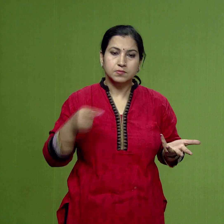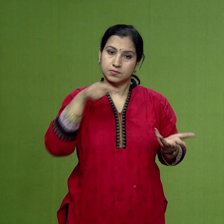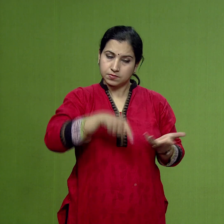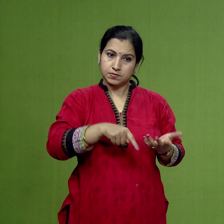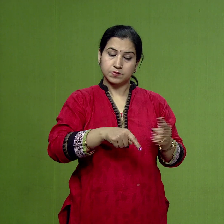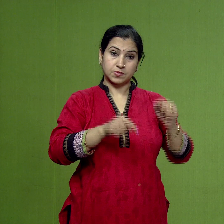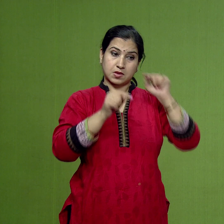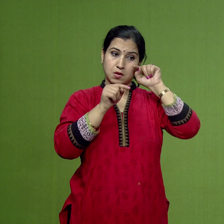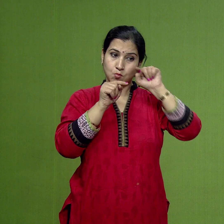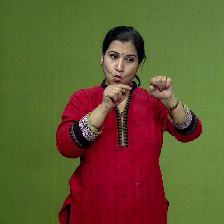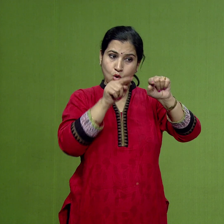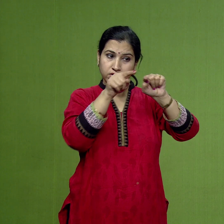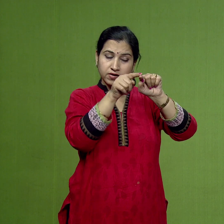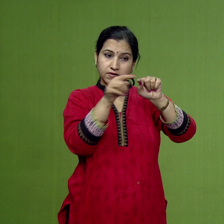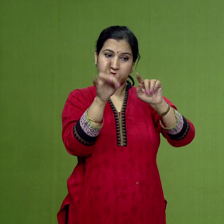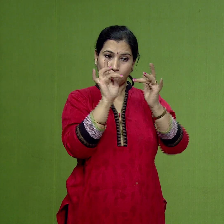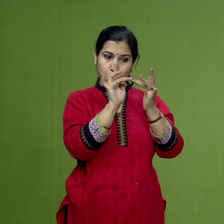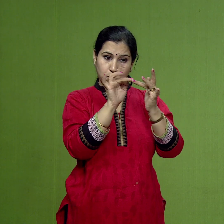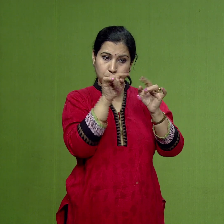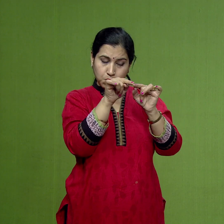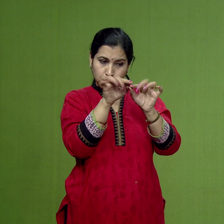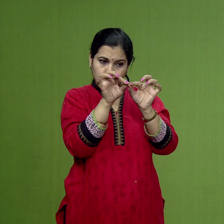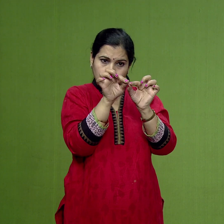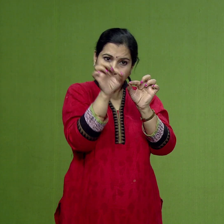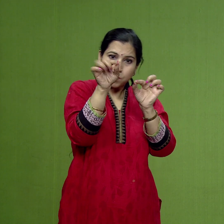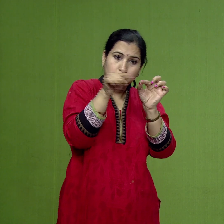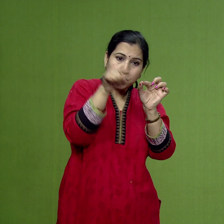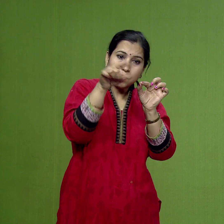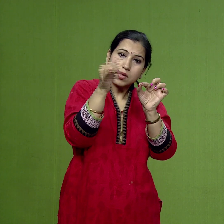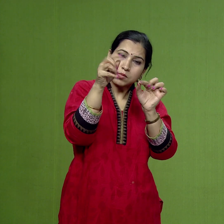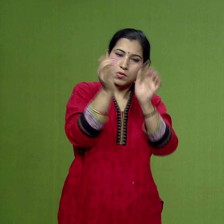distance between the points from the centers is called angular distance.